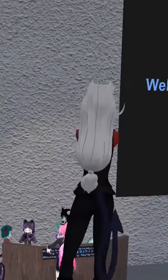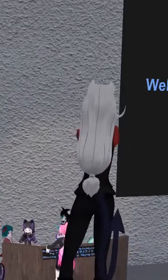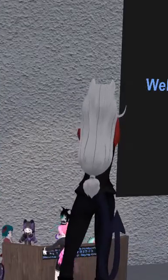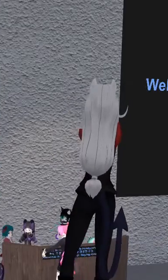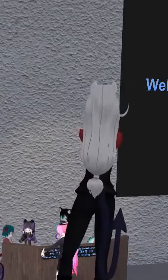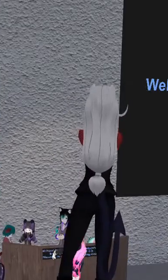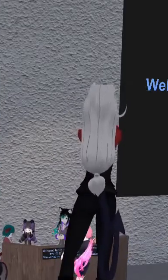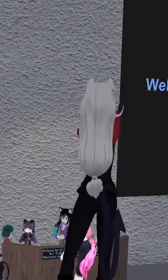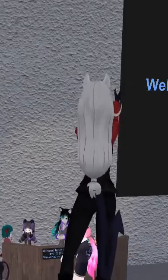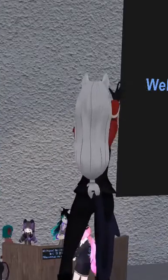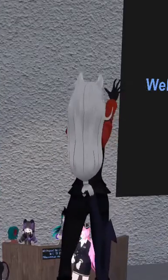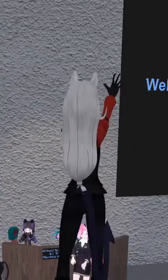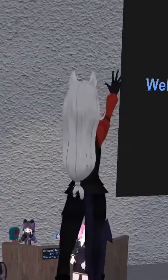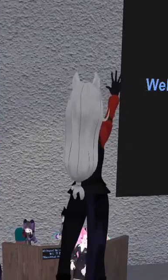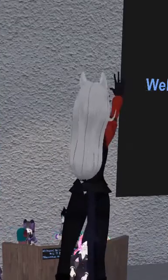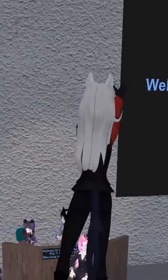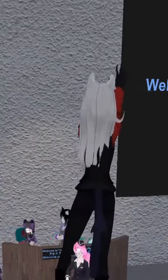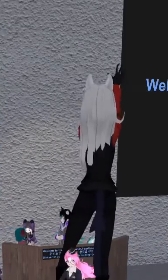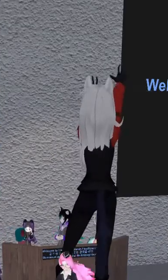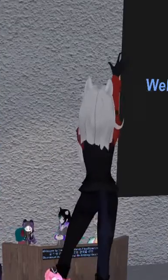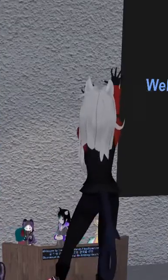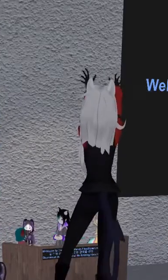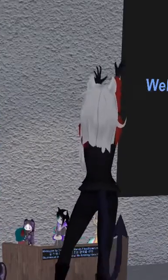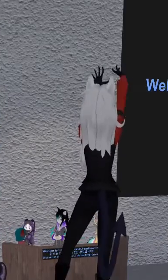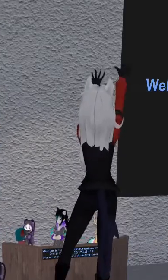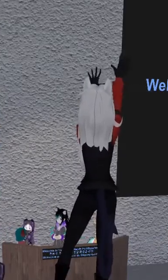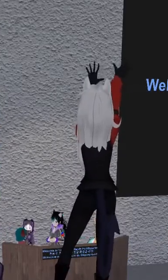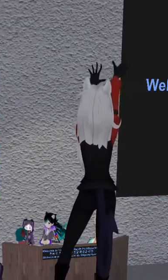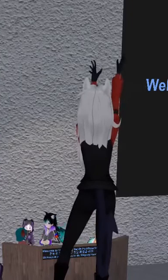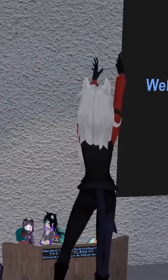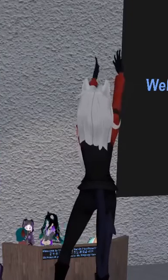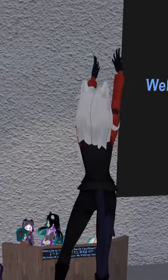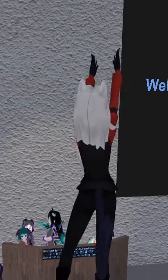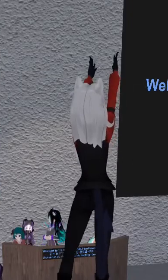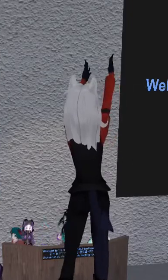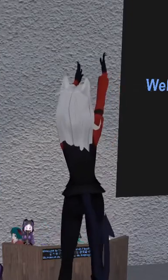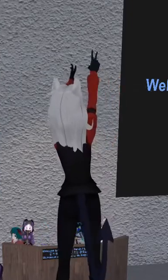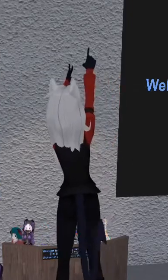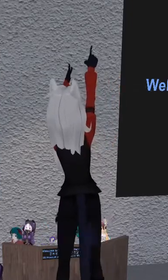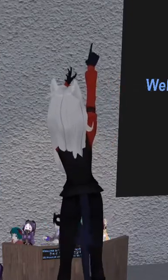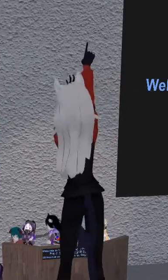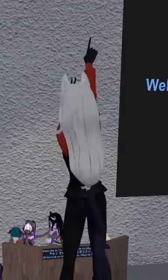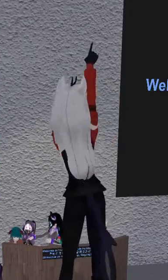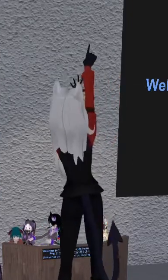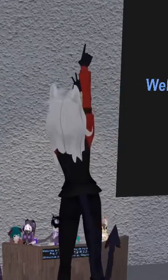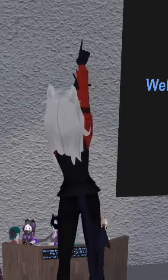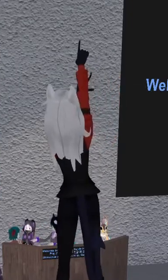have to be Say her perfect. line? Oh, thanks. But yeah. Okay, who's gonna say her line? Because she's probably lagging too hard to do Who it. made this one again? So I know the person.